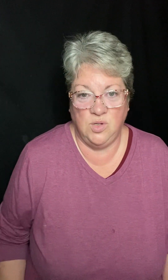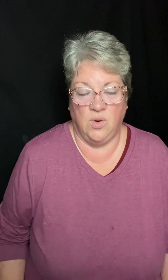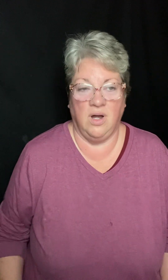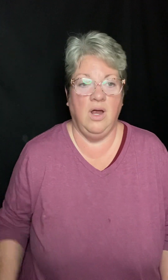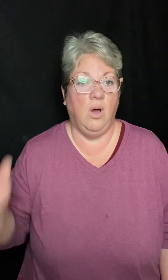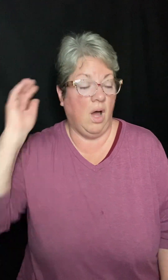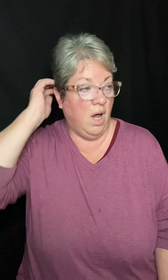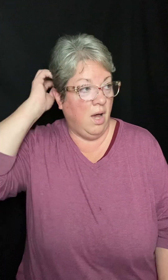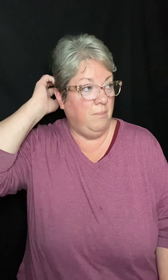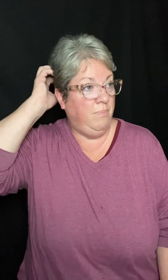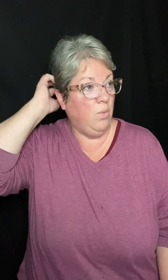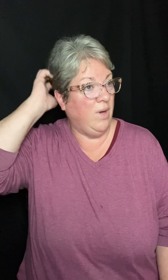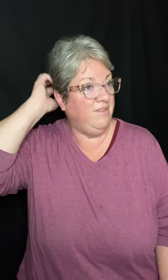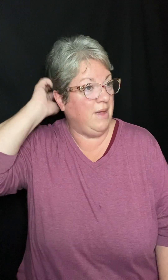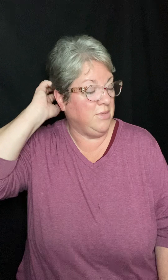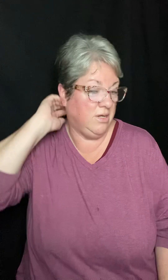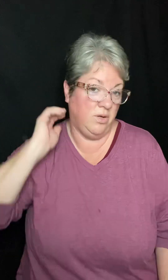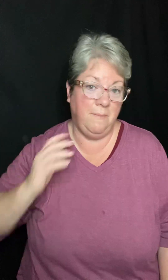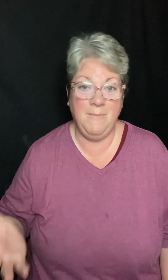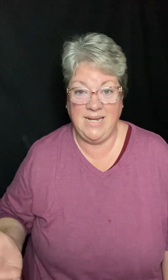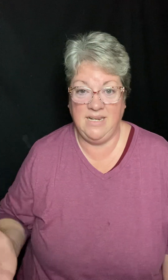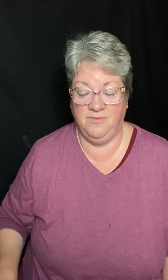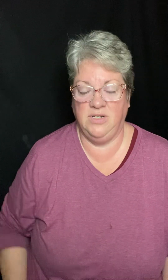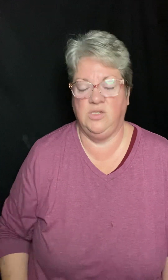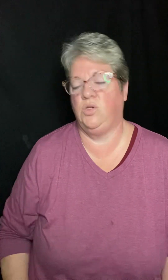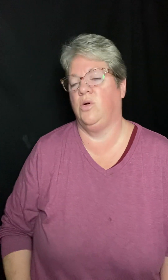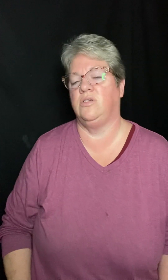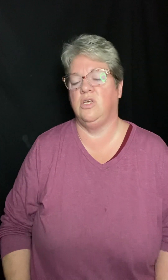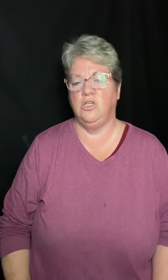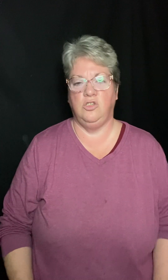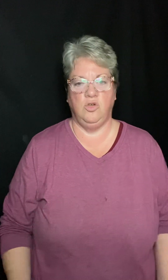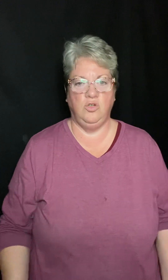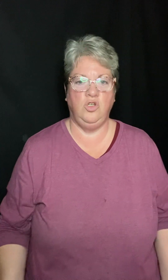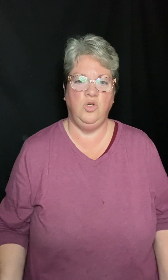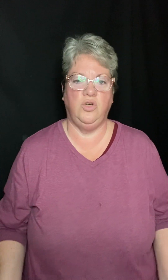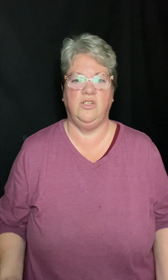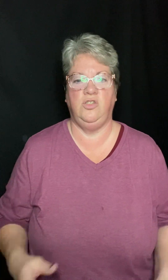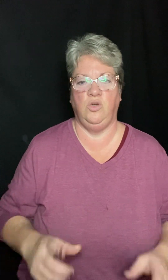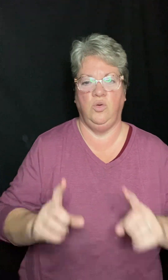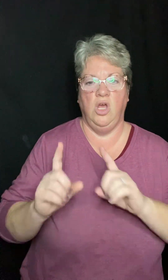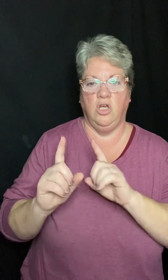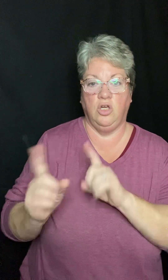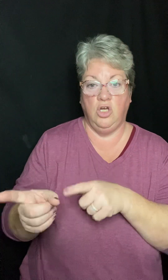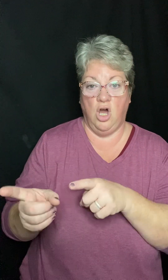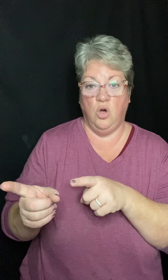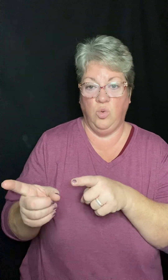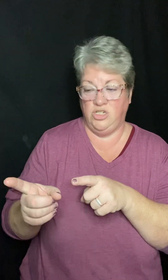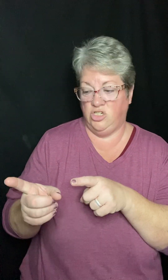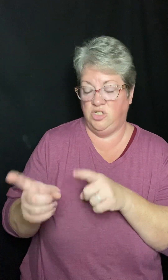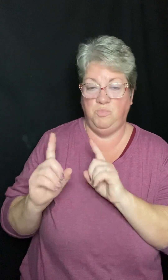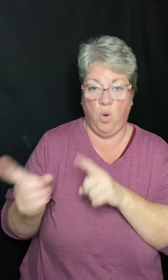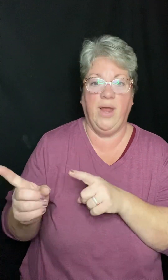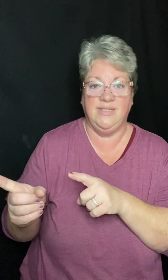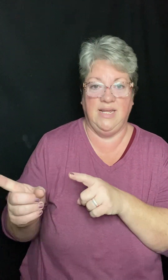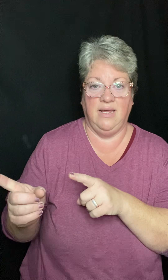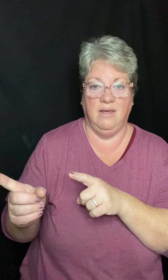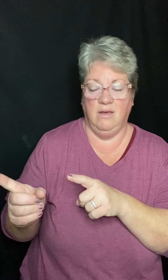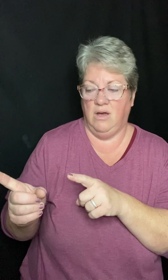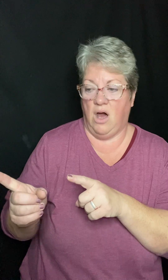store. But what if I'm going to go to many different stores? So you could do go, which is just pointing off